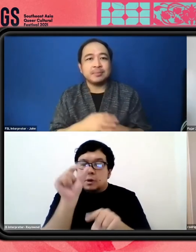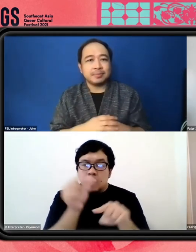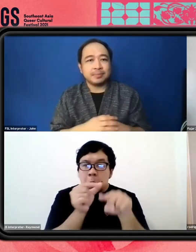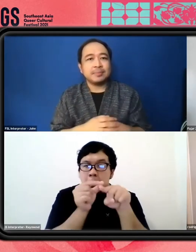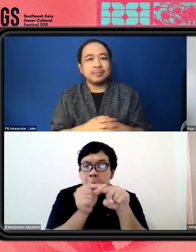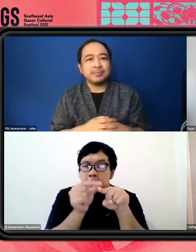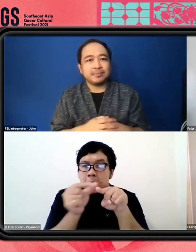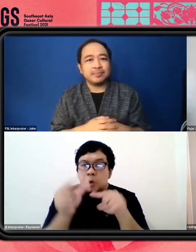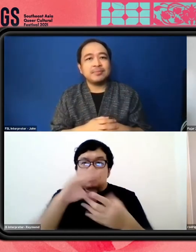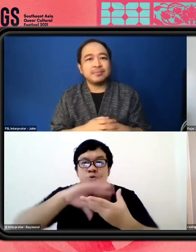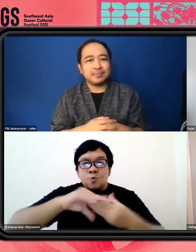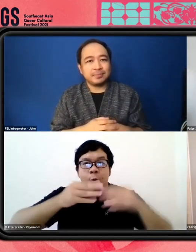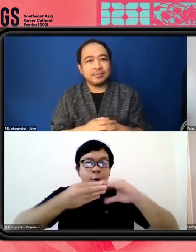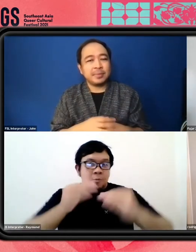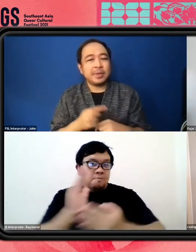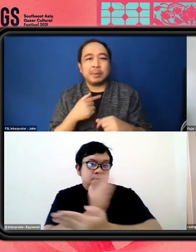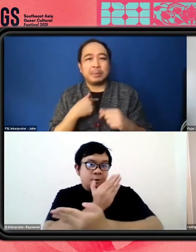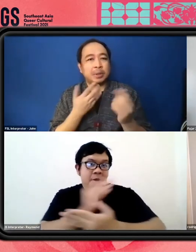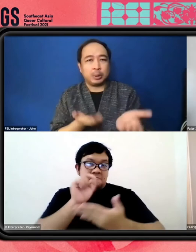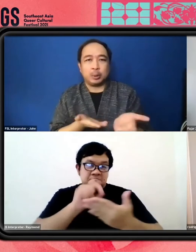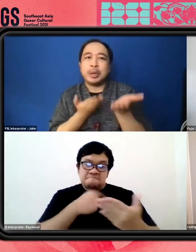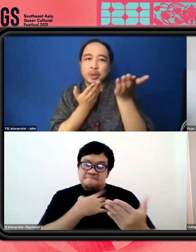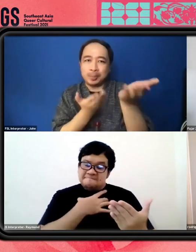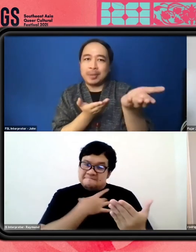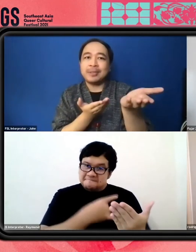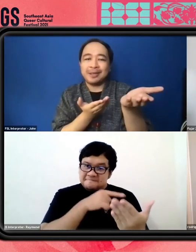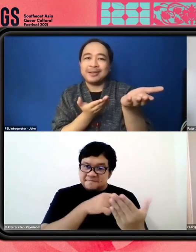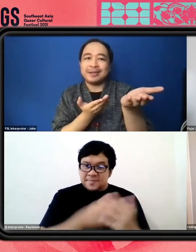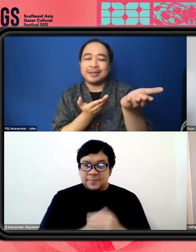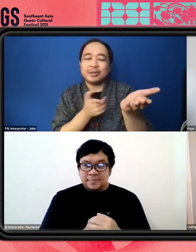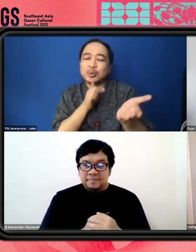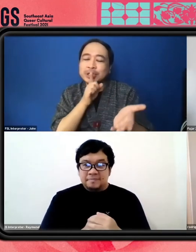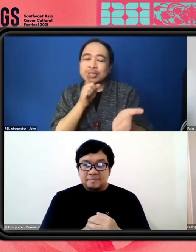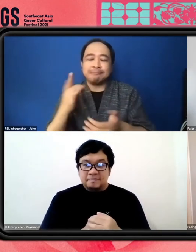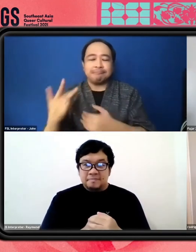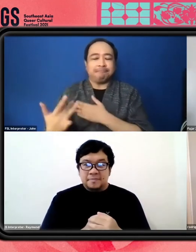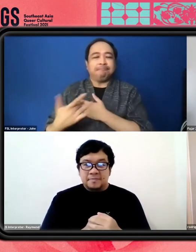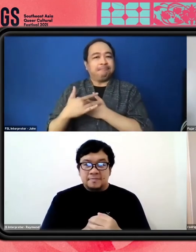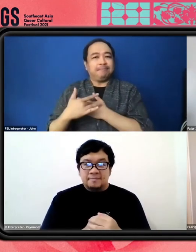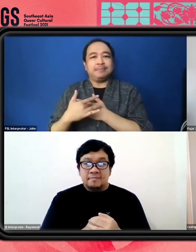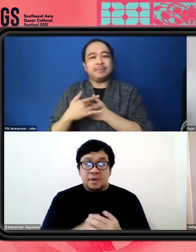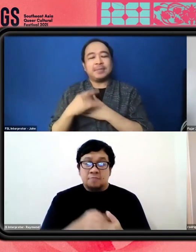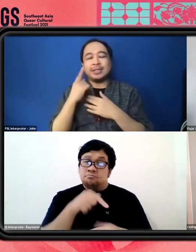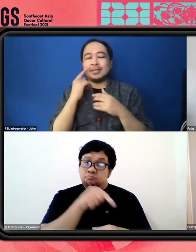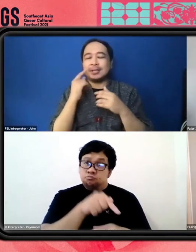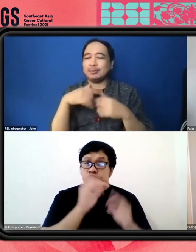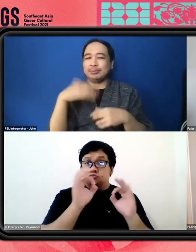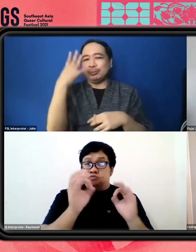It's thought-provoking. It's emotional. It's everything you want in a poetry book. So.